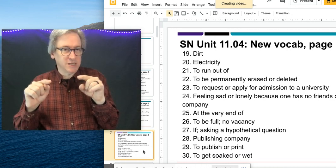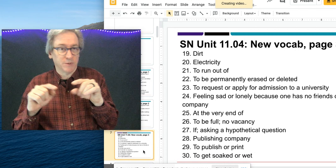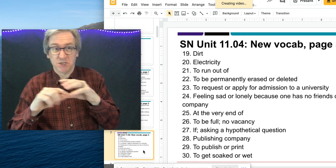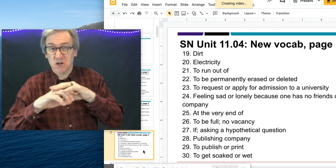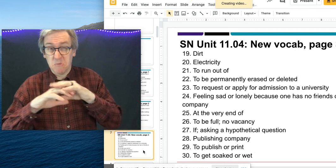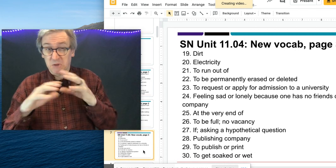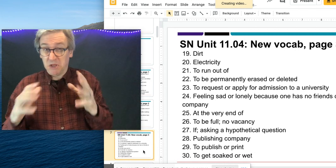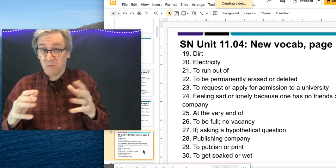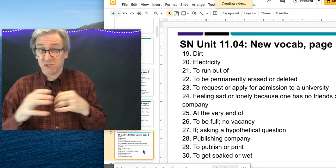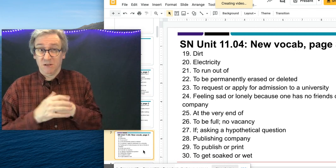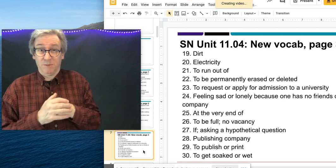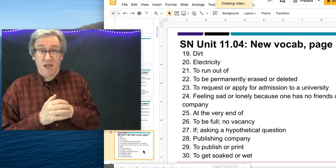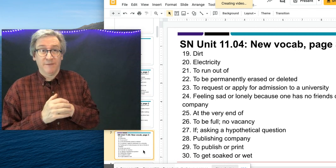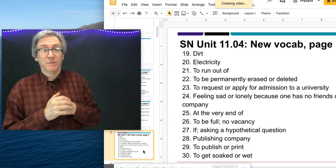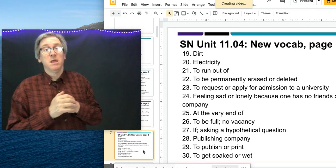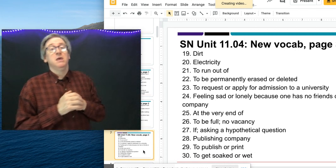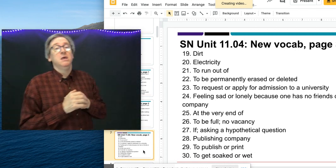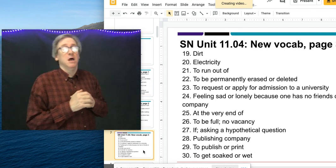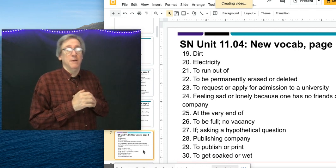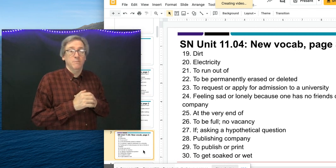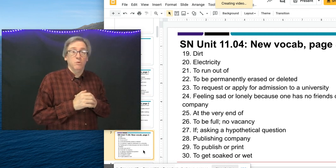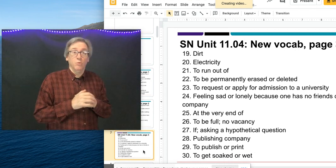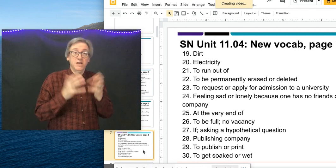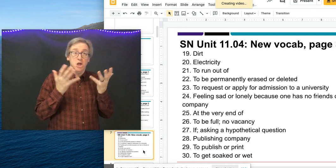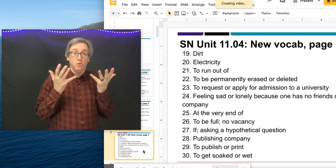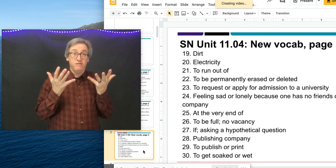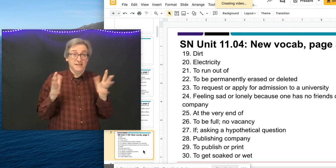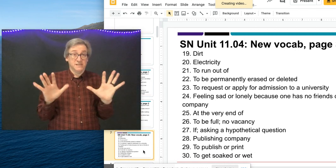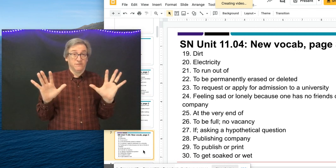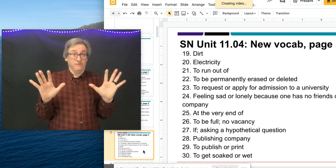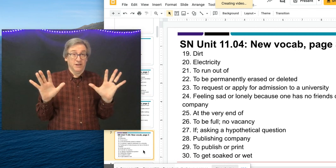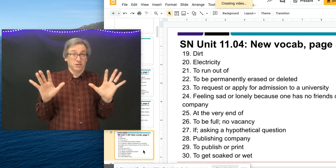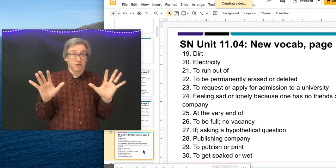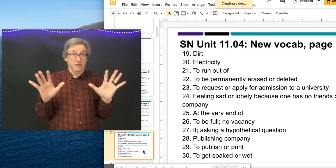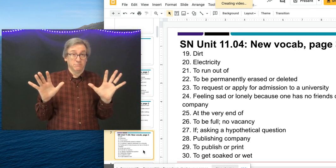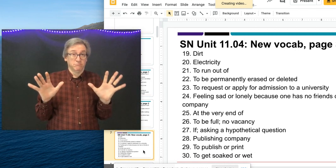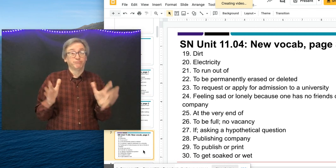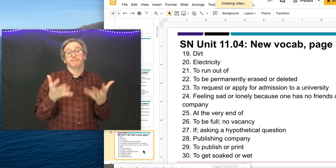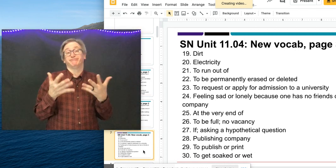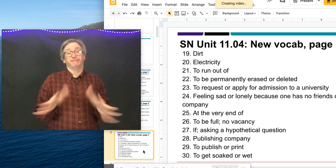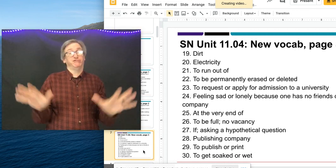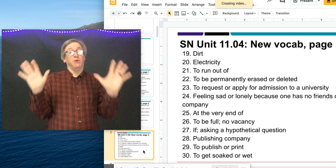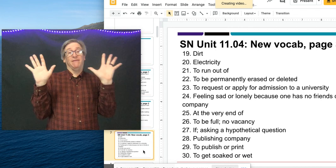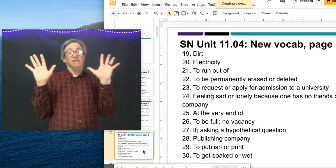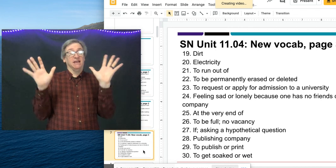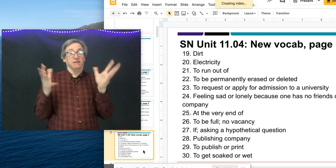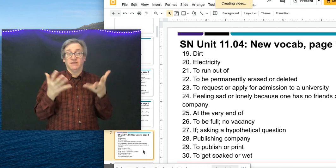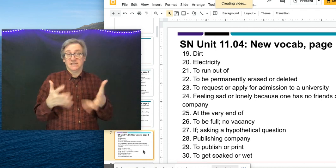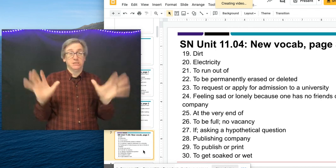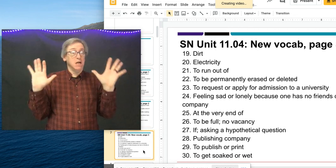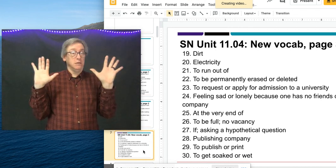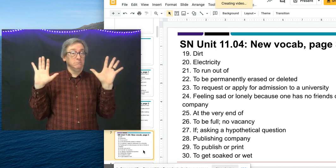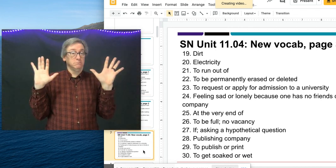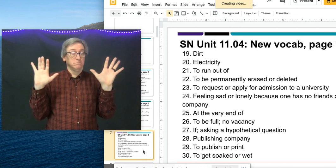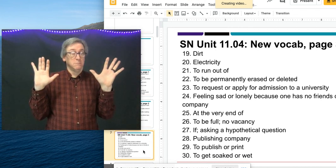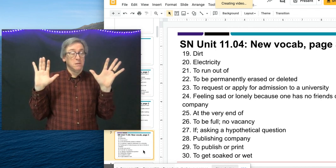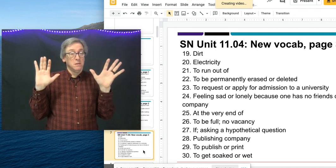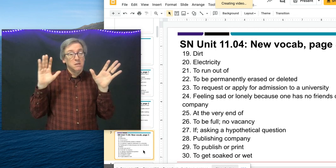depending on the situation, but they almost all apply. We know this for finish, right? So at the end of it's